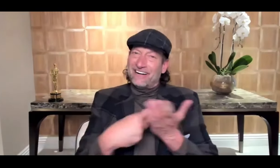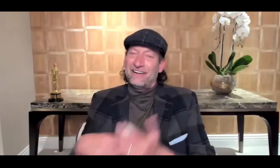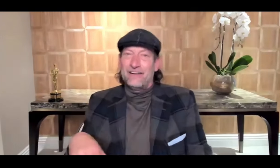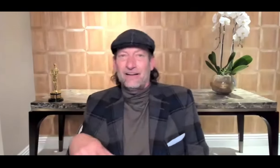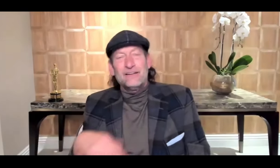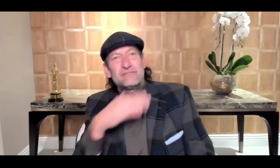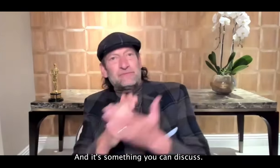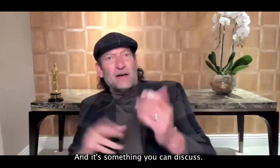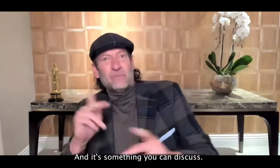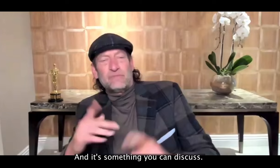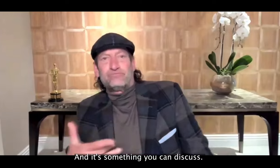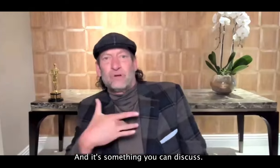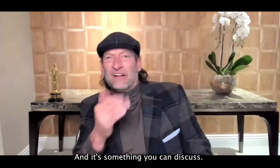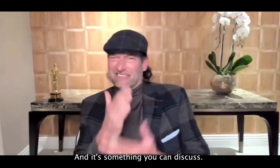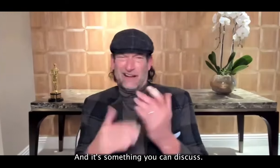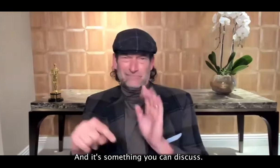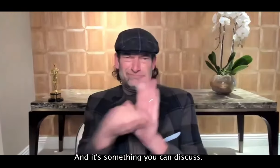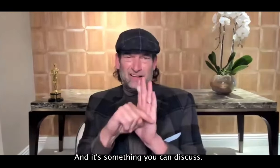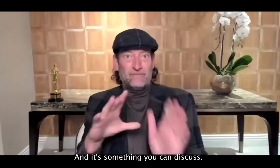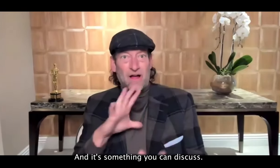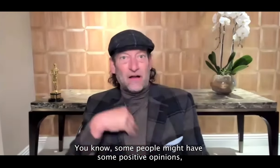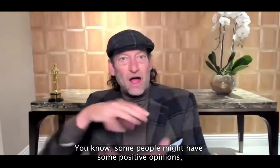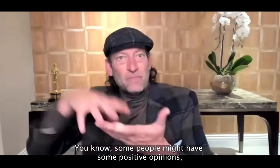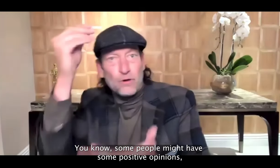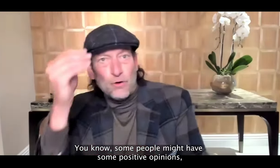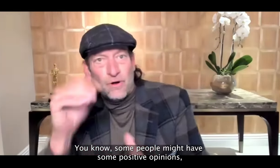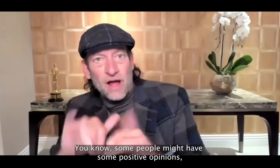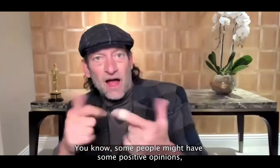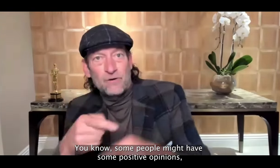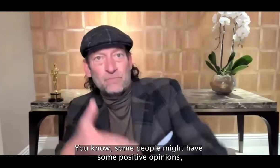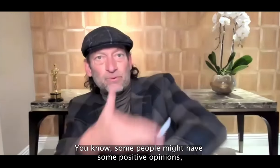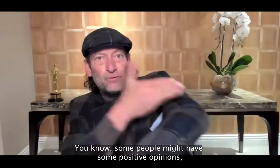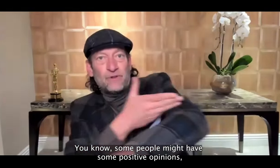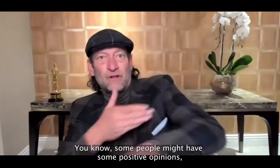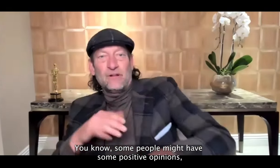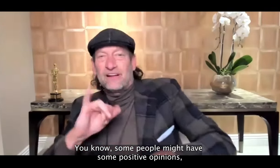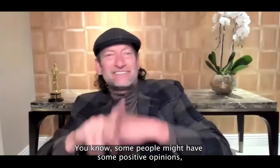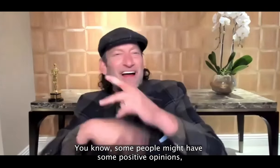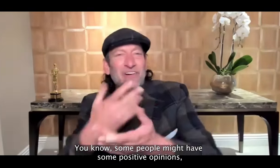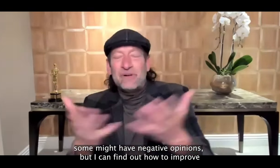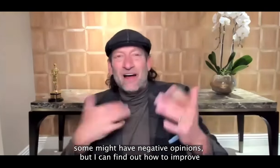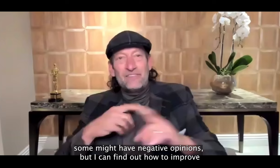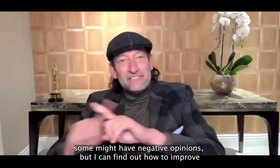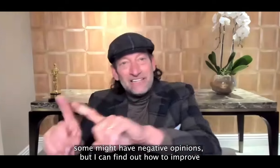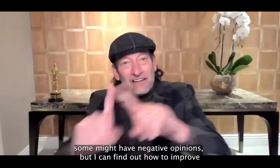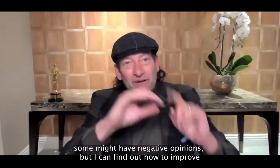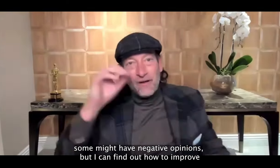And it's something you can discuss. You know, some people might have some positive opinions, some might have negative opinions, but